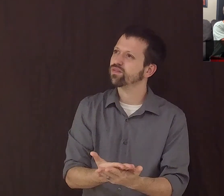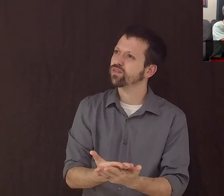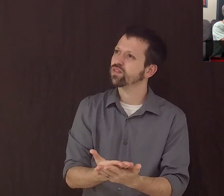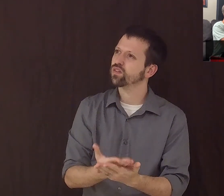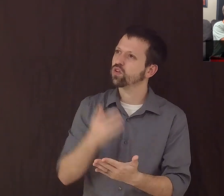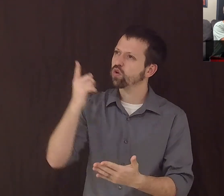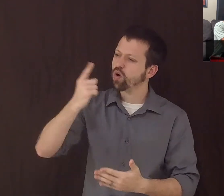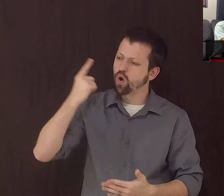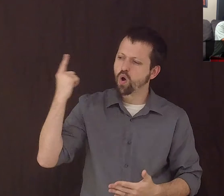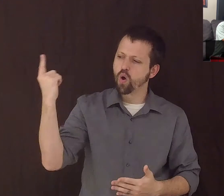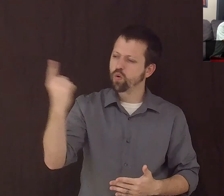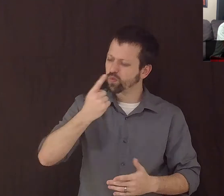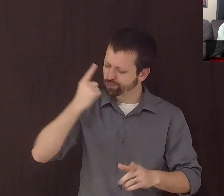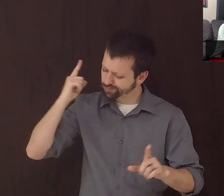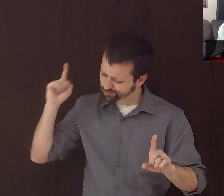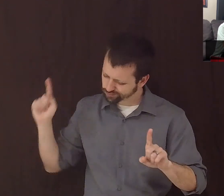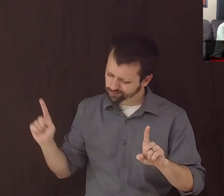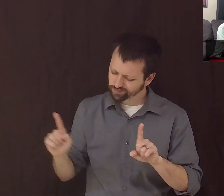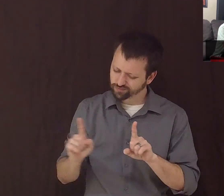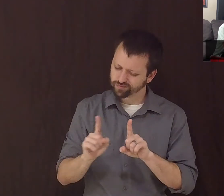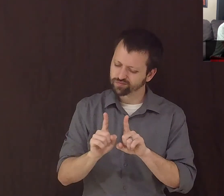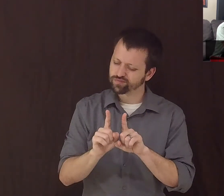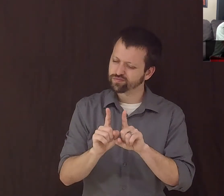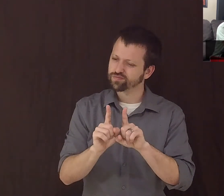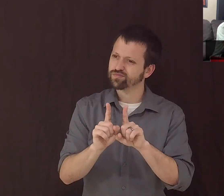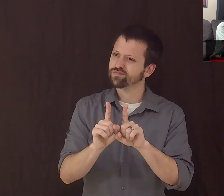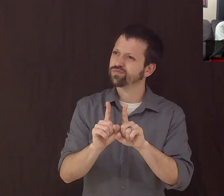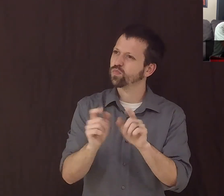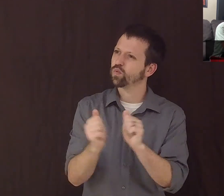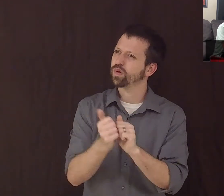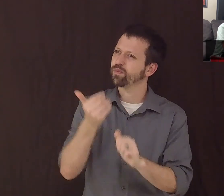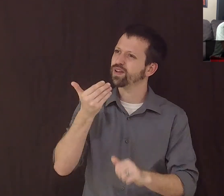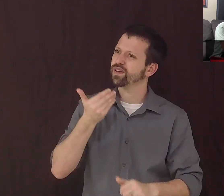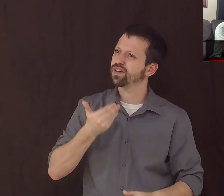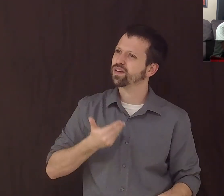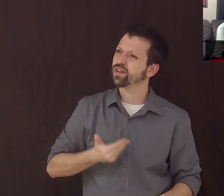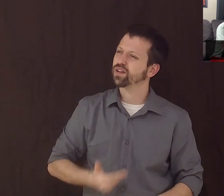your constant presence here with me?